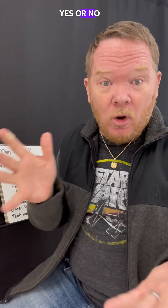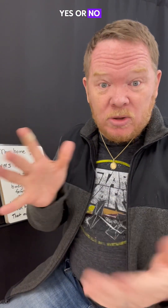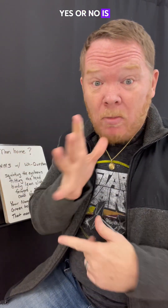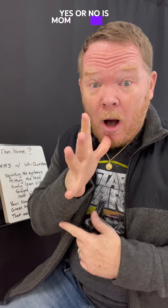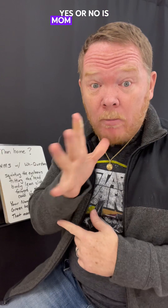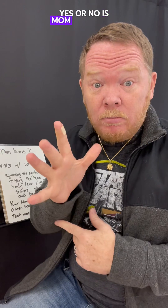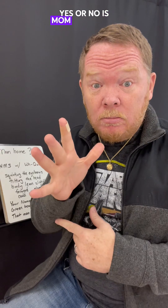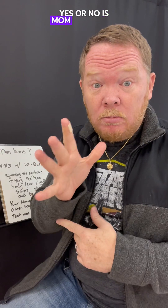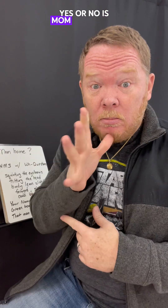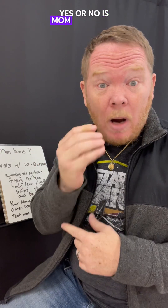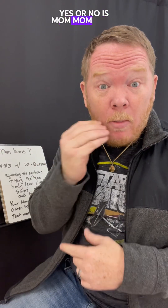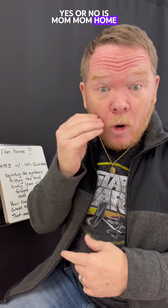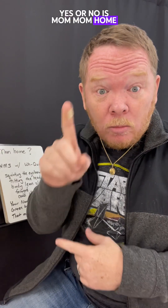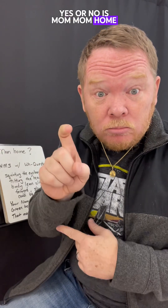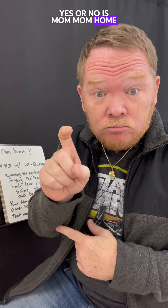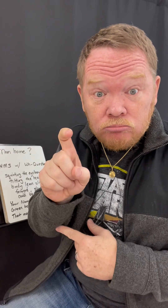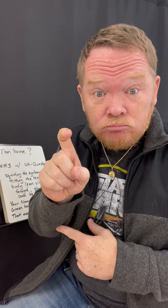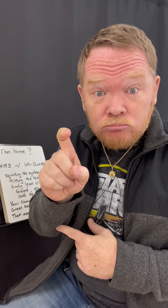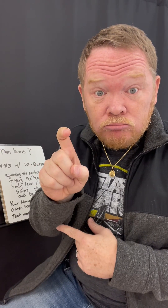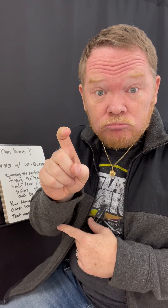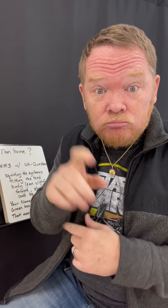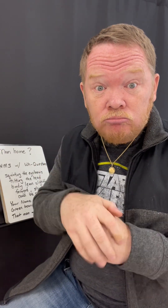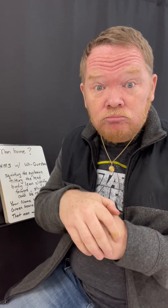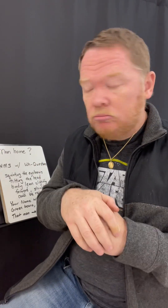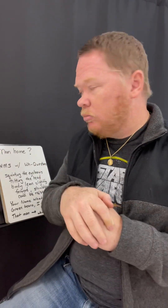Is mom home? Right?